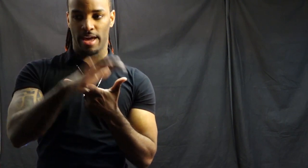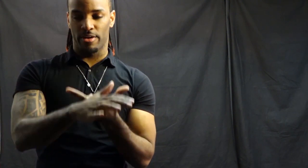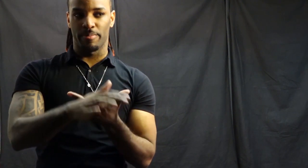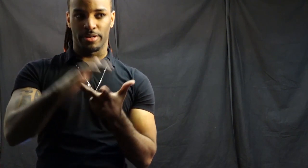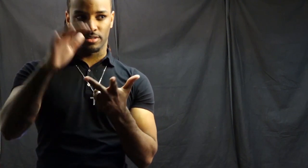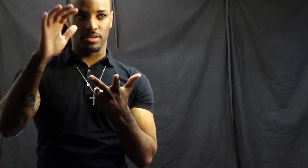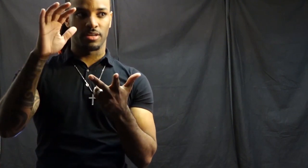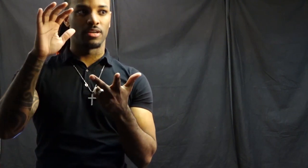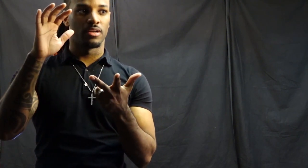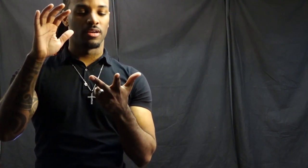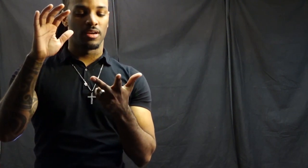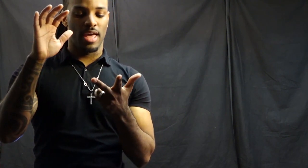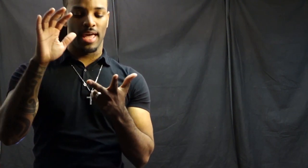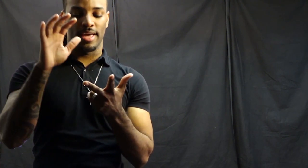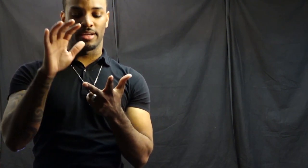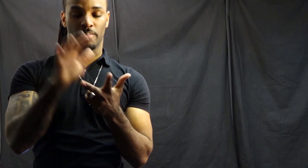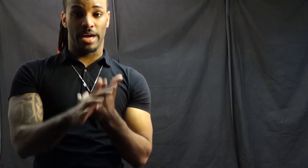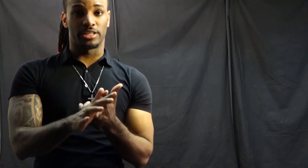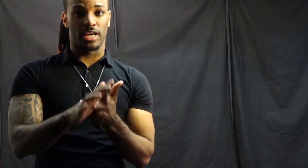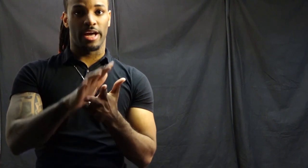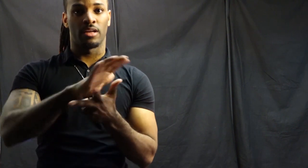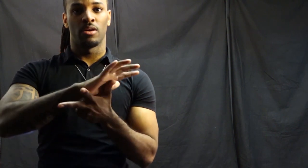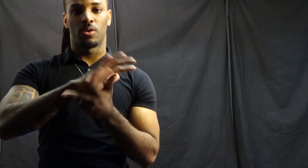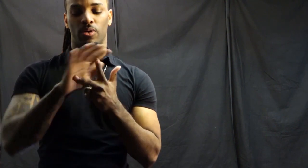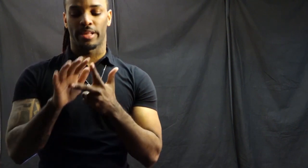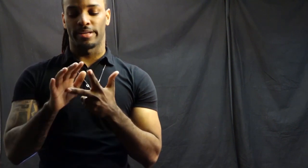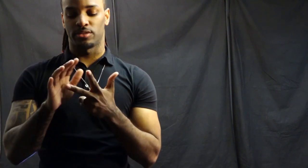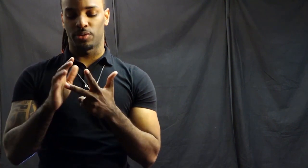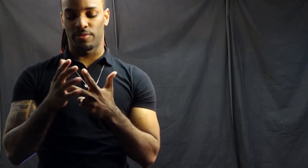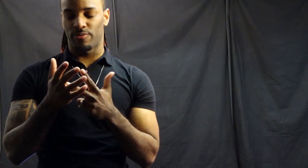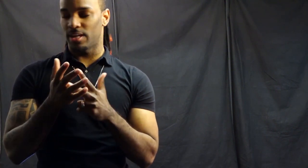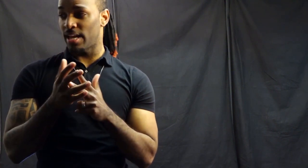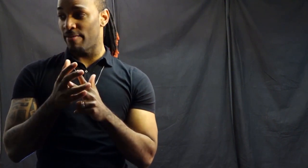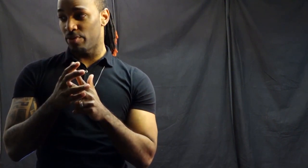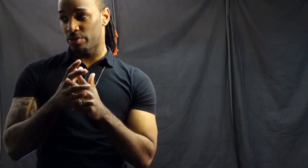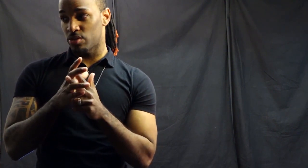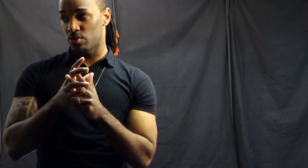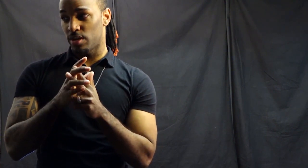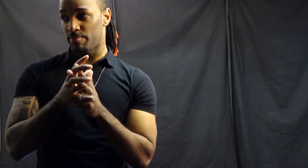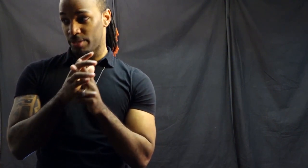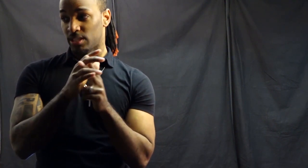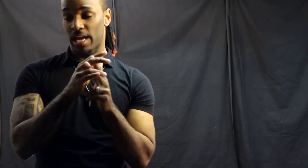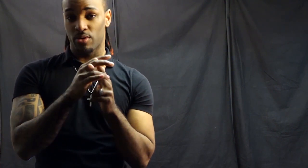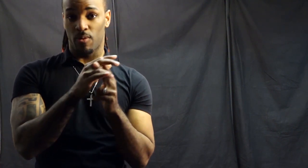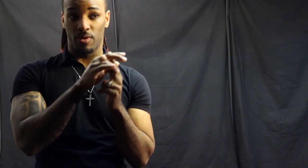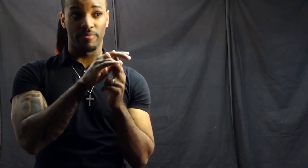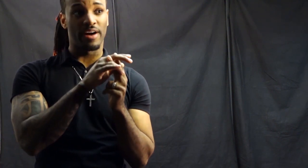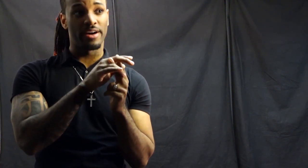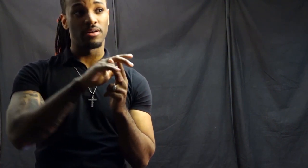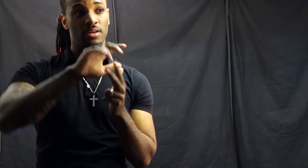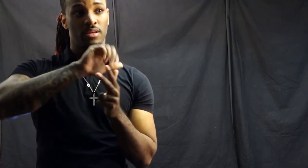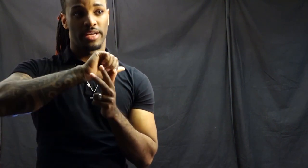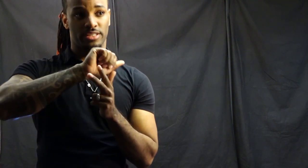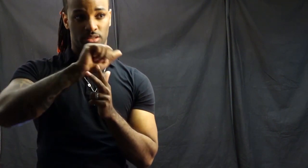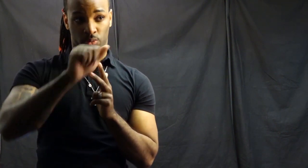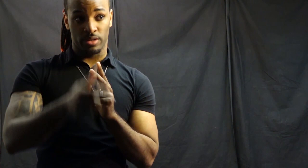Aaron Burser, and my shot online. So if we can have those three put together on one file as just